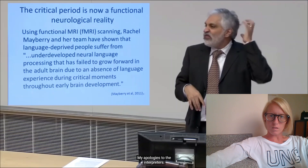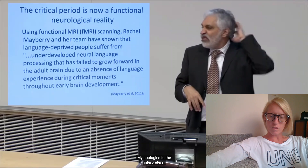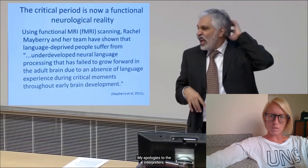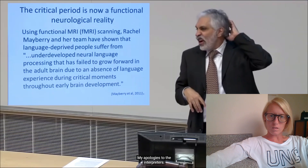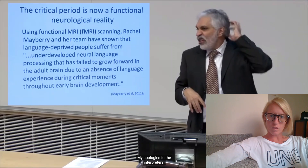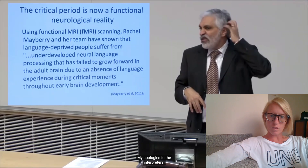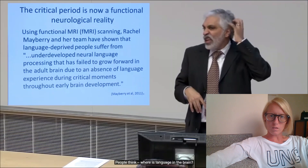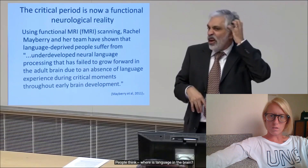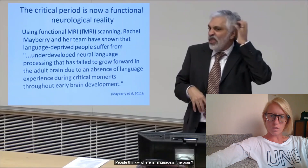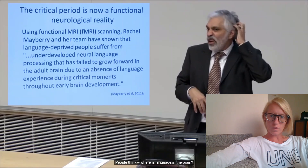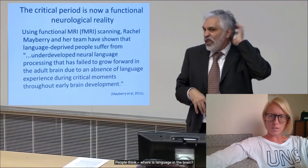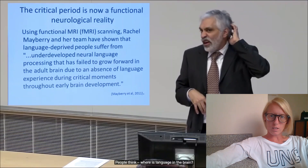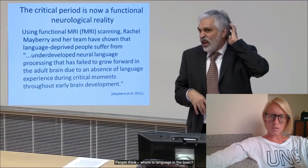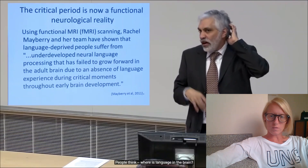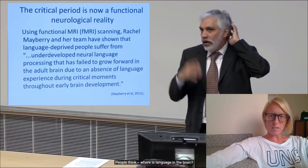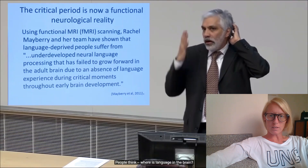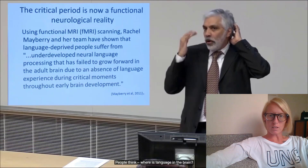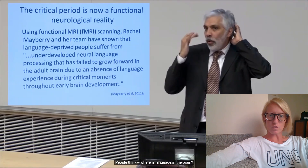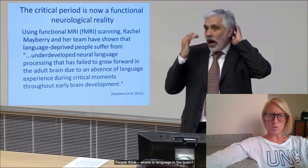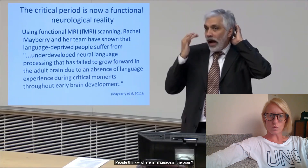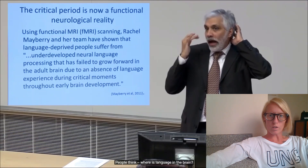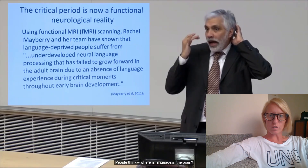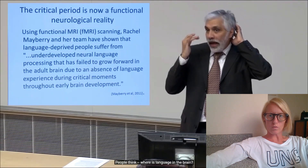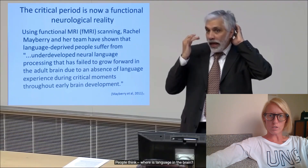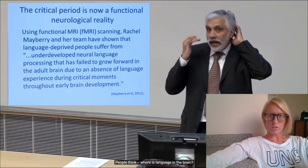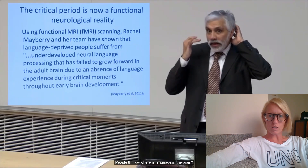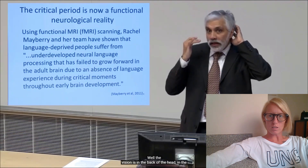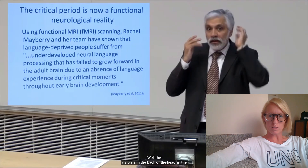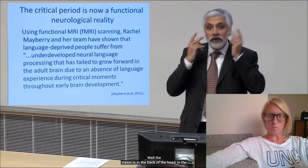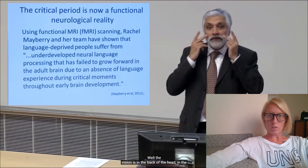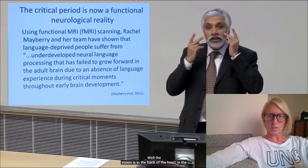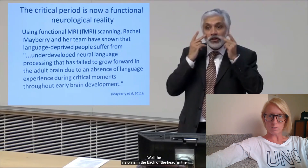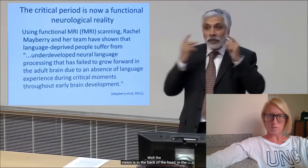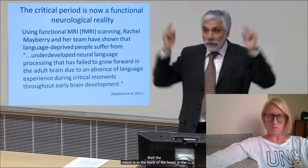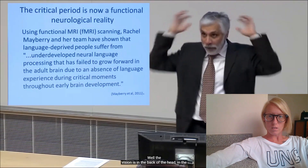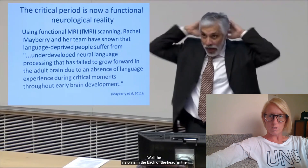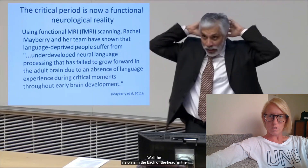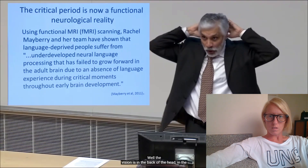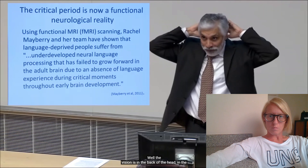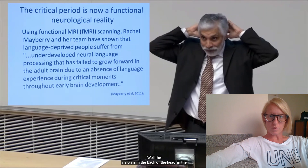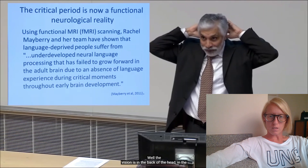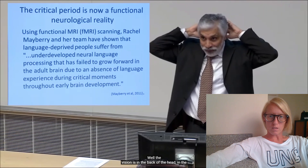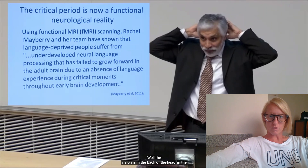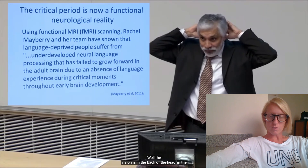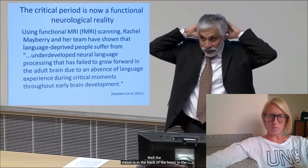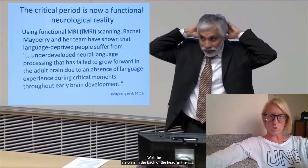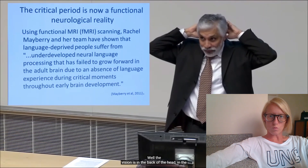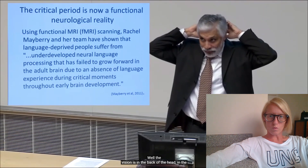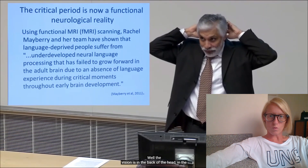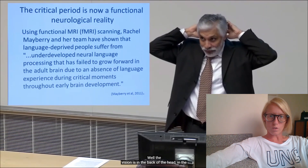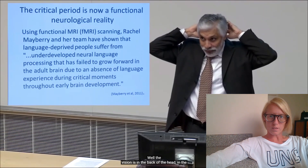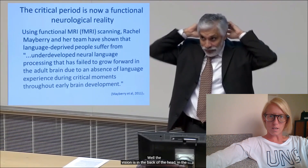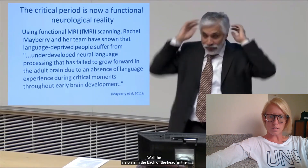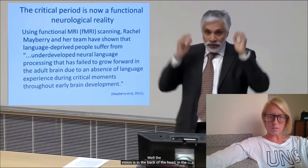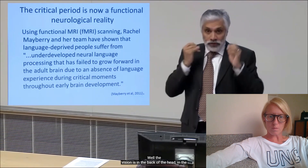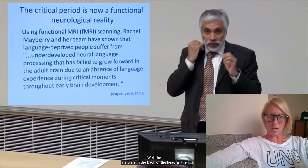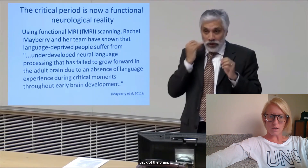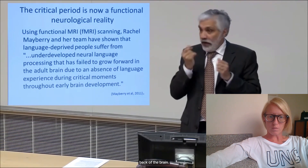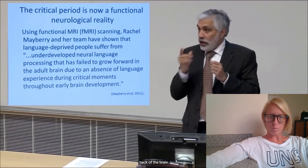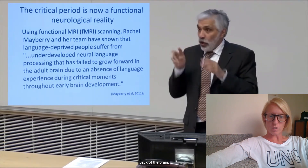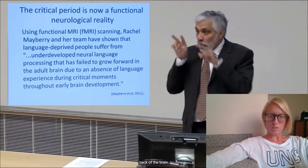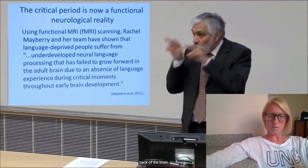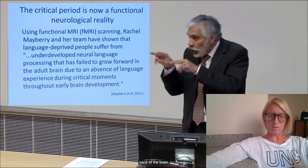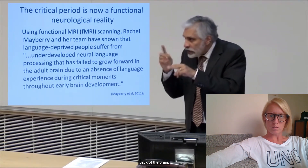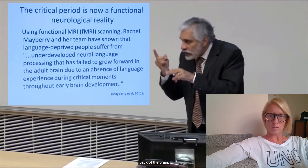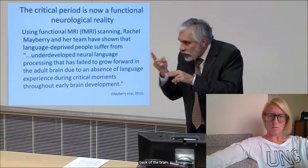People think, where is language in the brain? It originates in the brain. Well, the vision is in the back of the head, in the